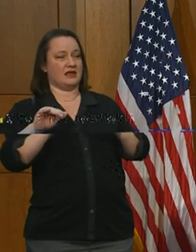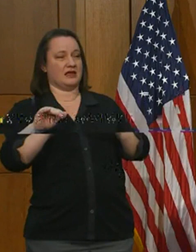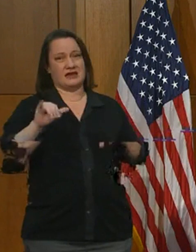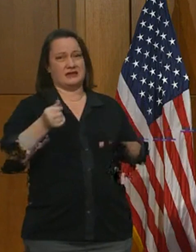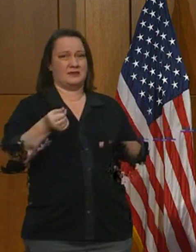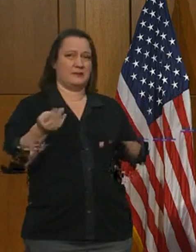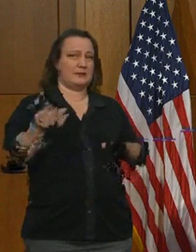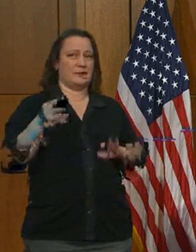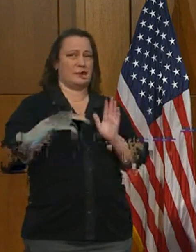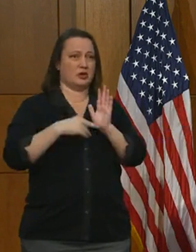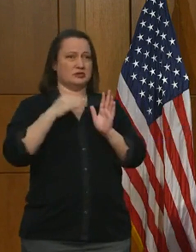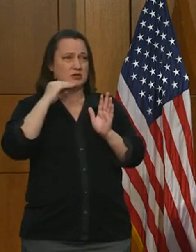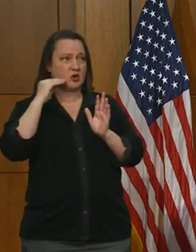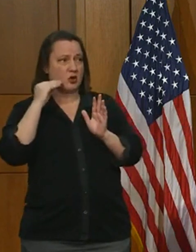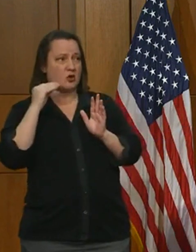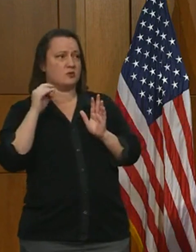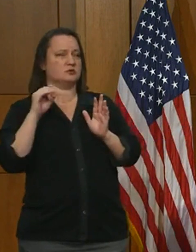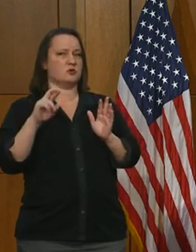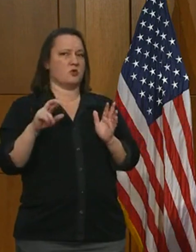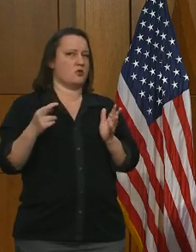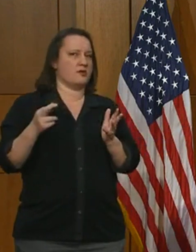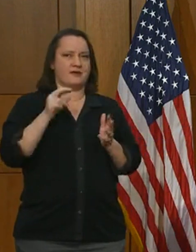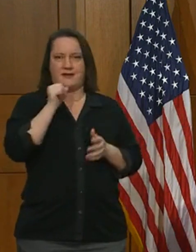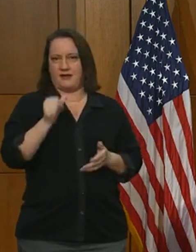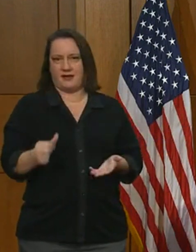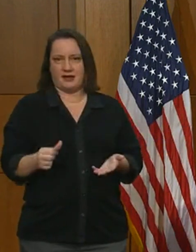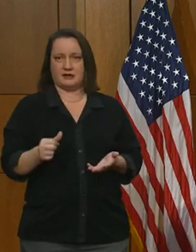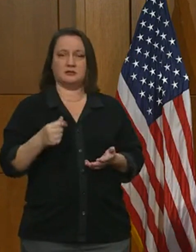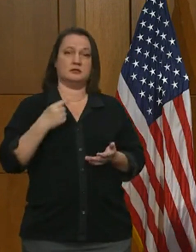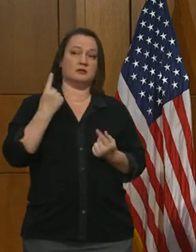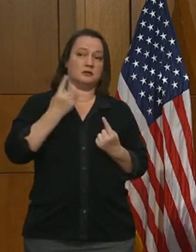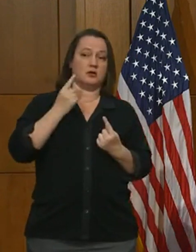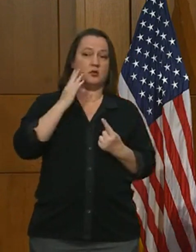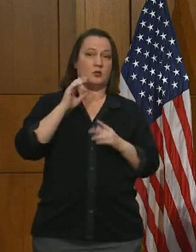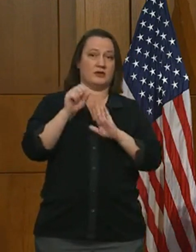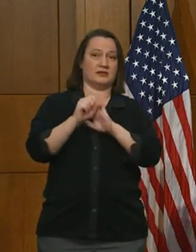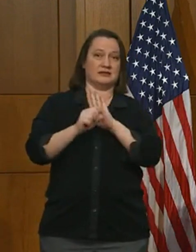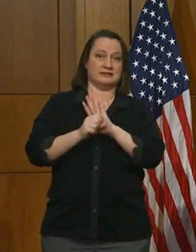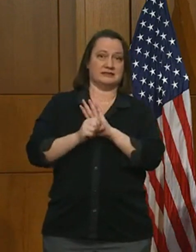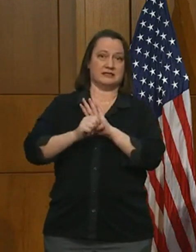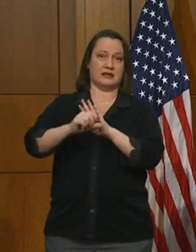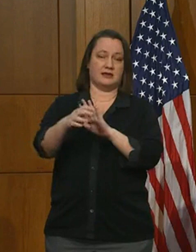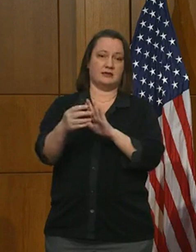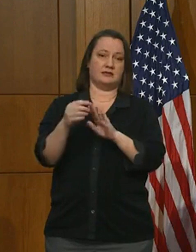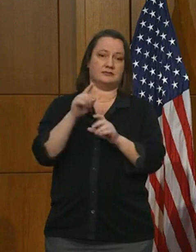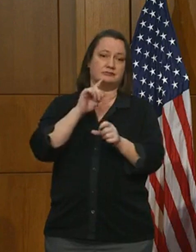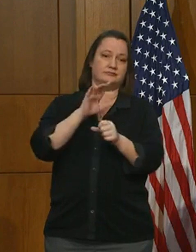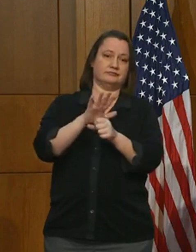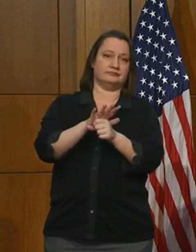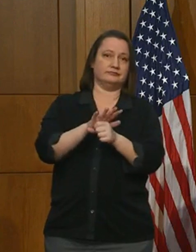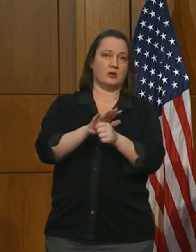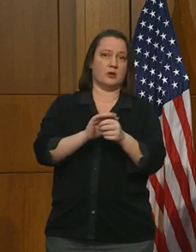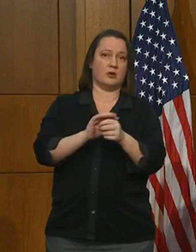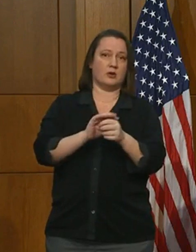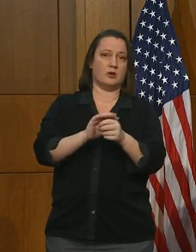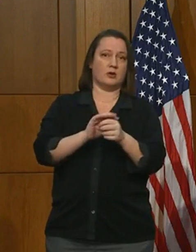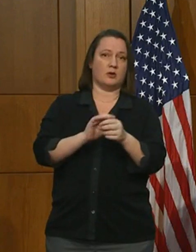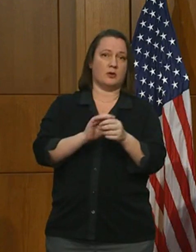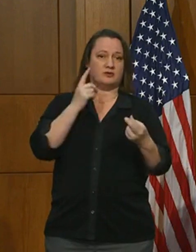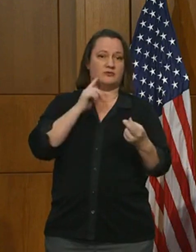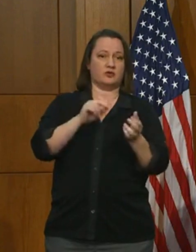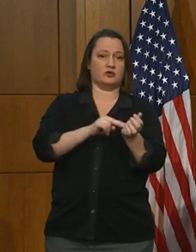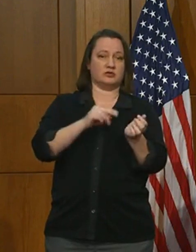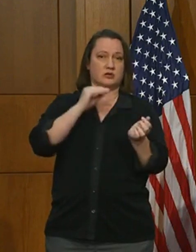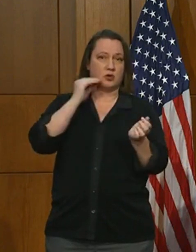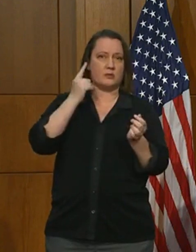are struggling with procuring PPE. So I'm wondering if the state will allocate additional resources to these nursing homes since it is clear that some